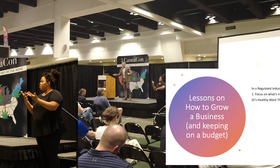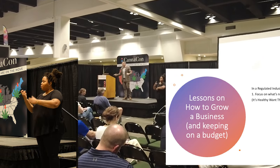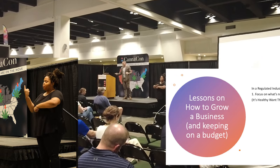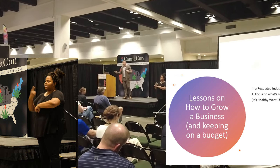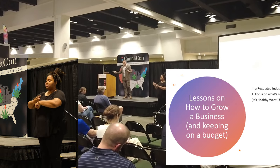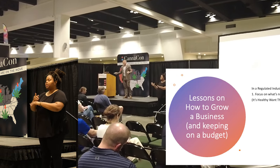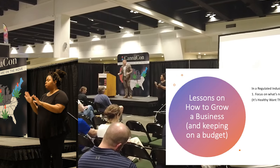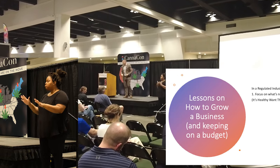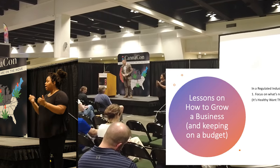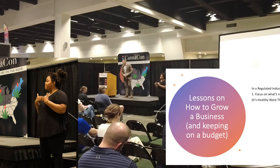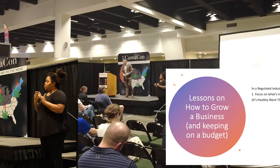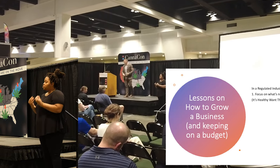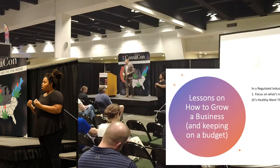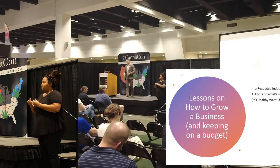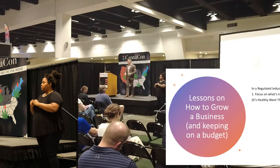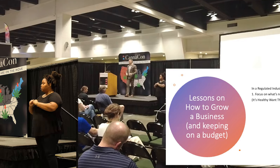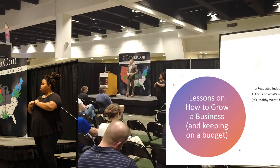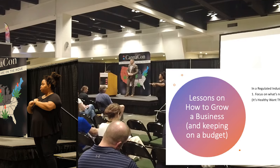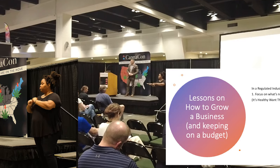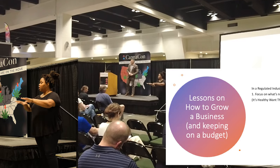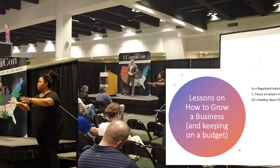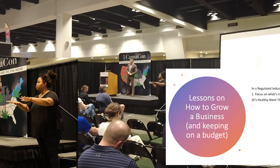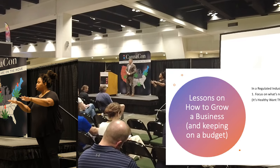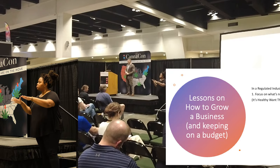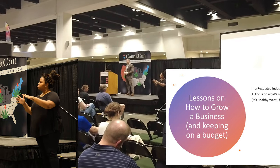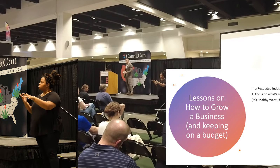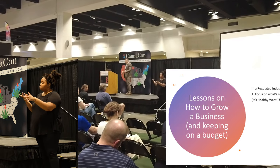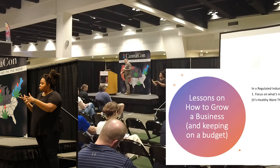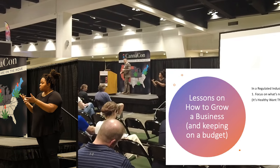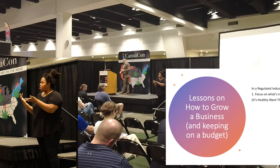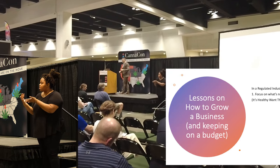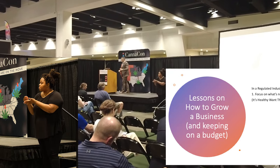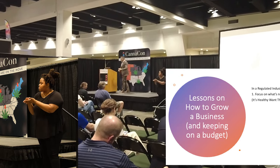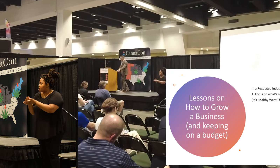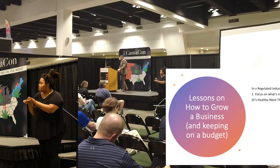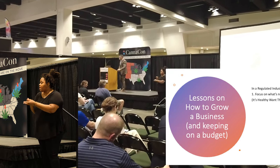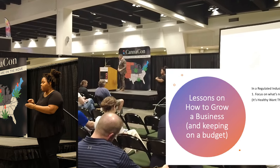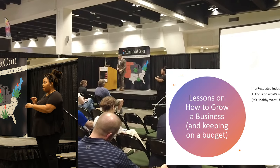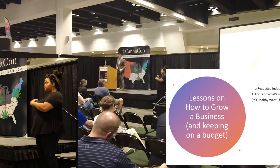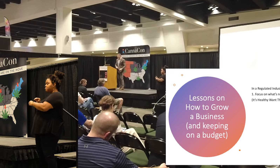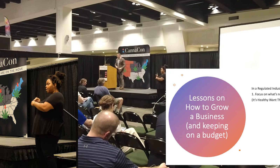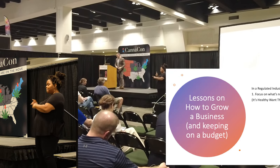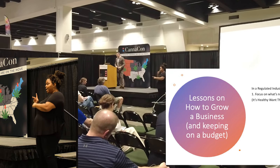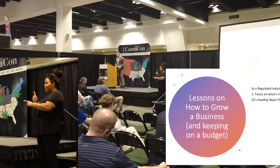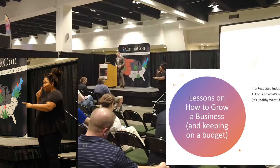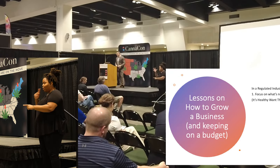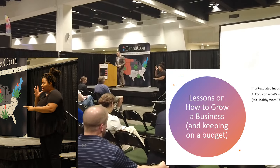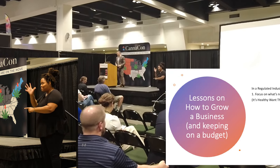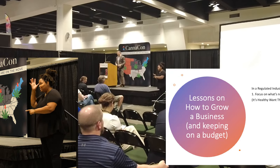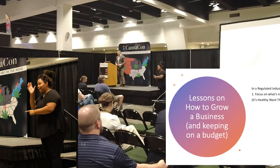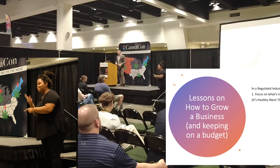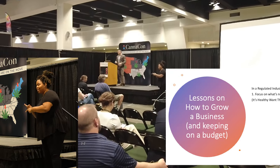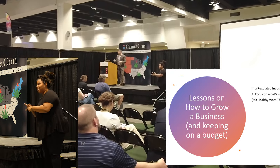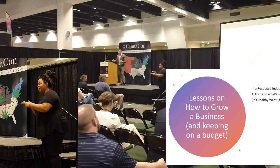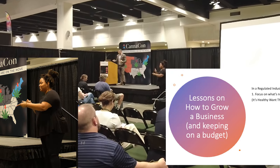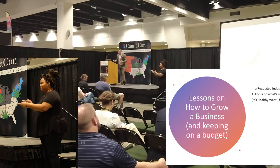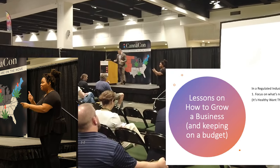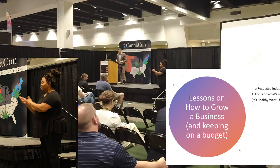launch, get open, make some capital back, put some money back in the bank of mom and dad, and make sure that